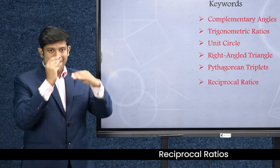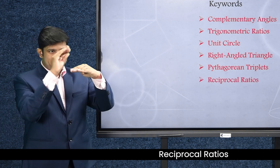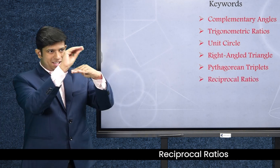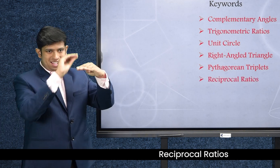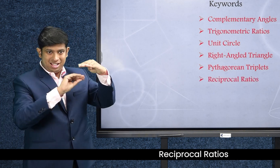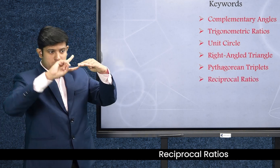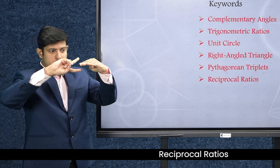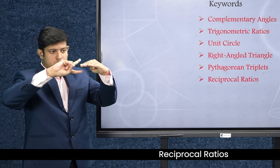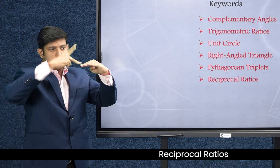reciprocal ratios,